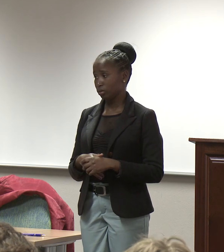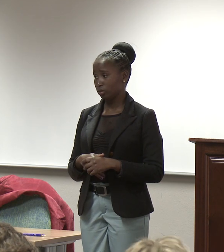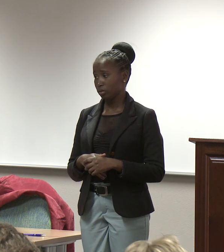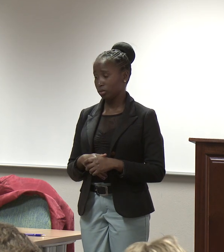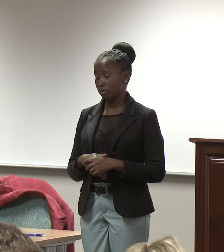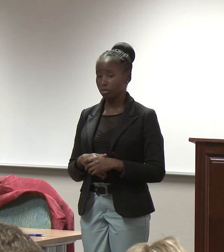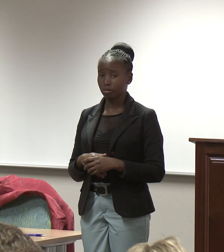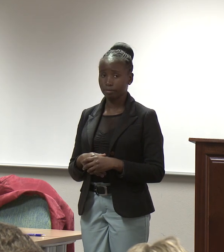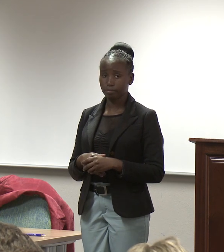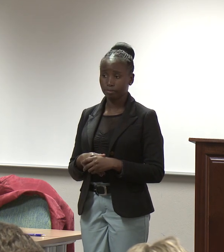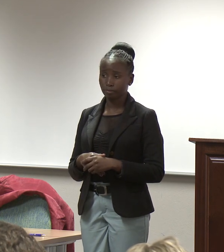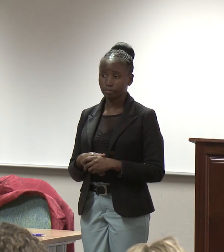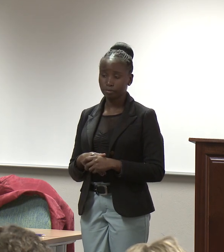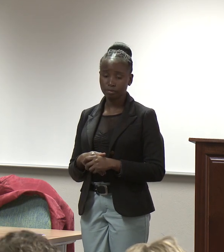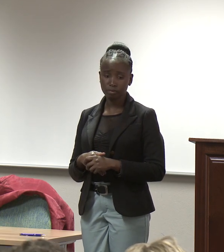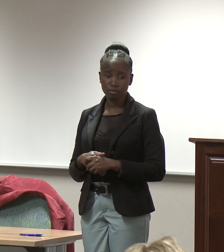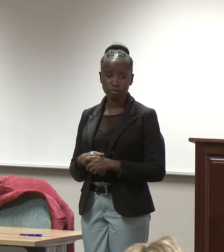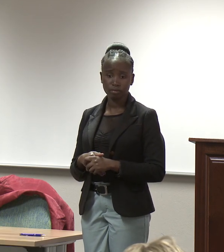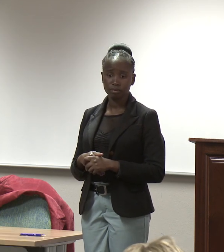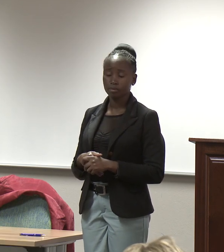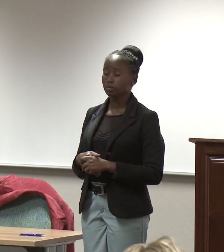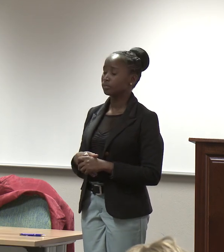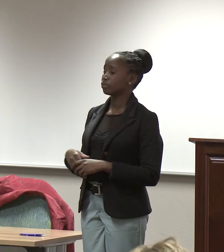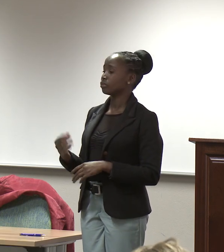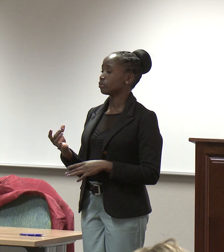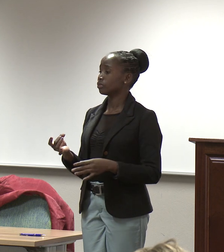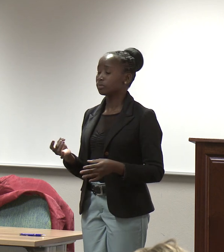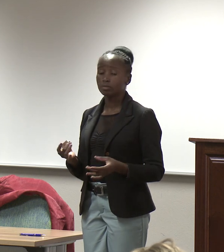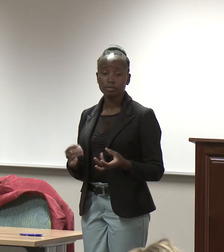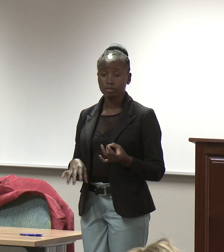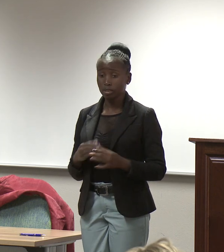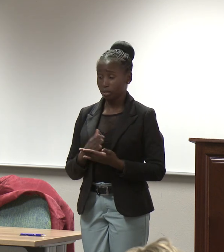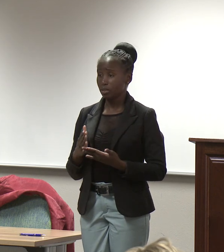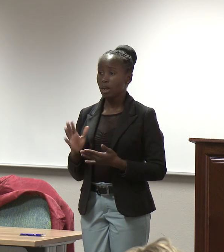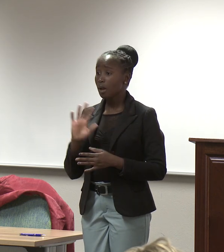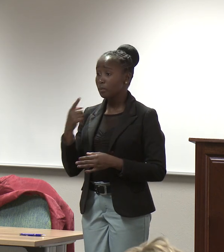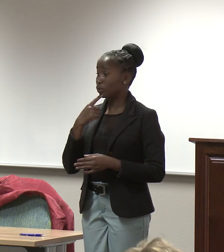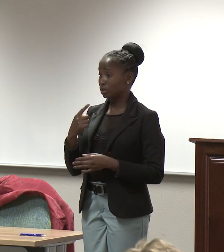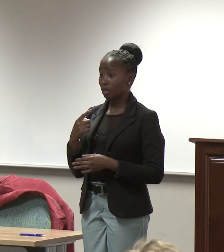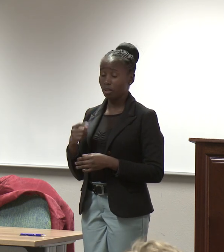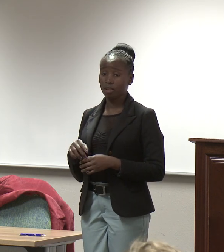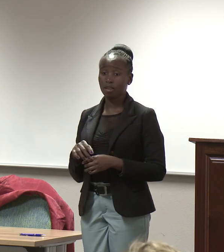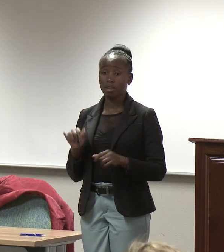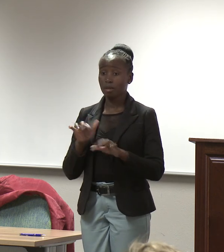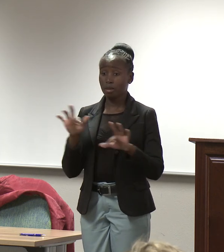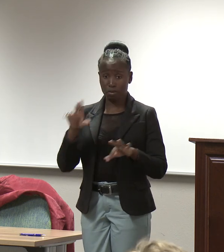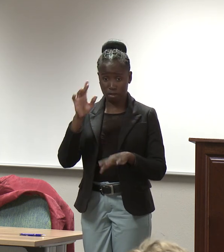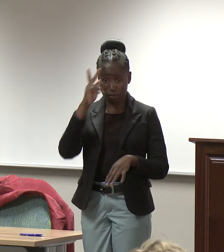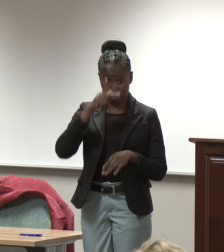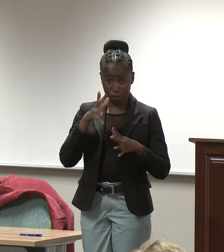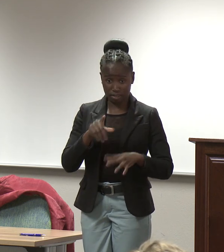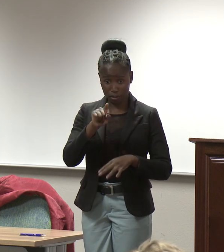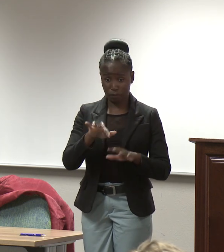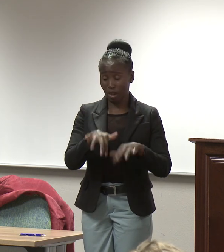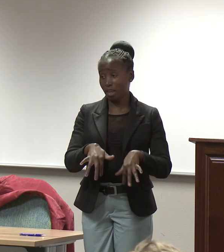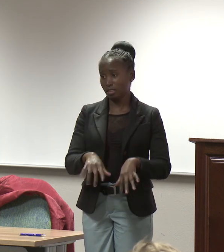And sometimes the people that are, you know, they take more time to... I'm not saying that there are not people, professors, that are lazy. For instance, there are